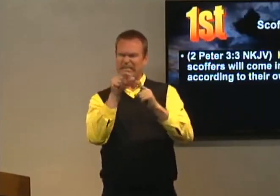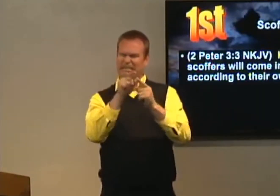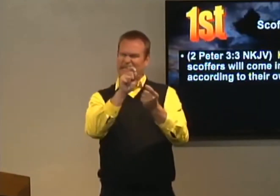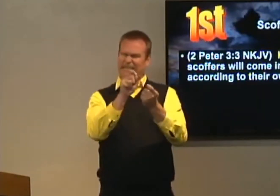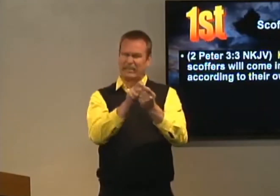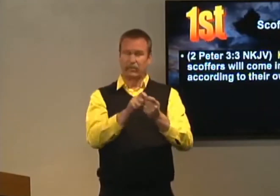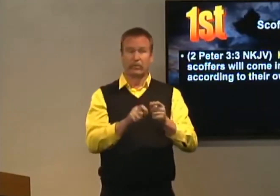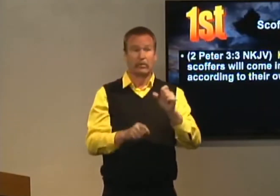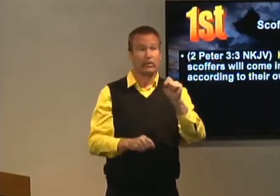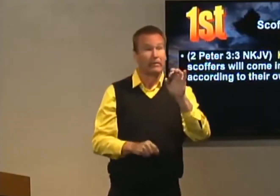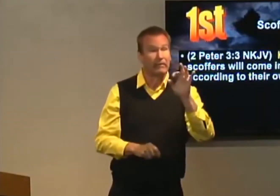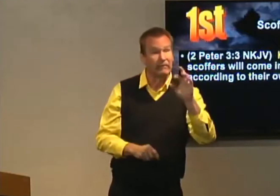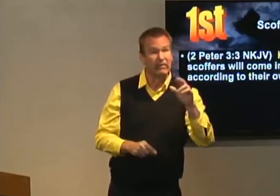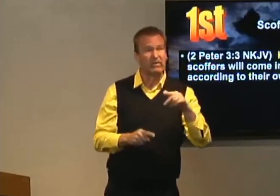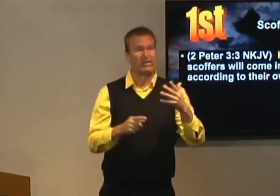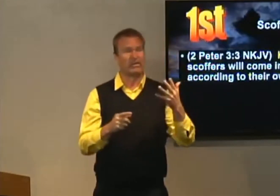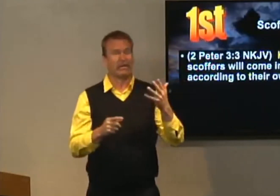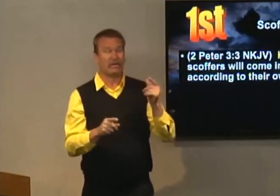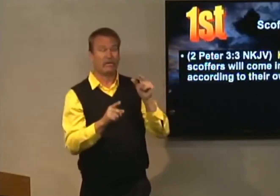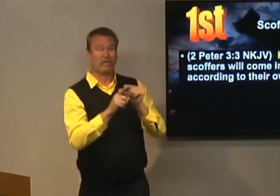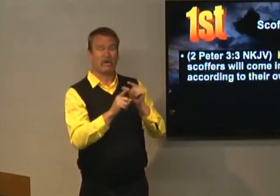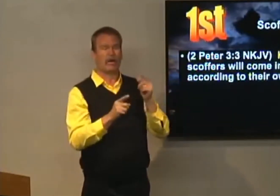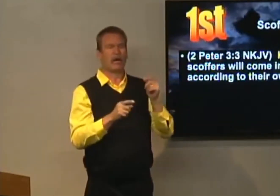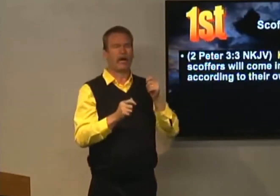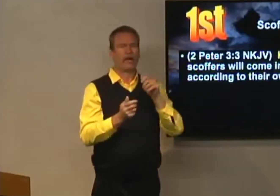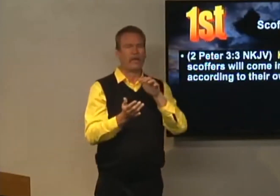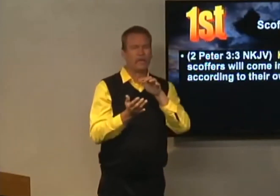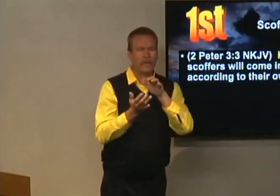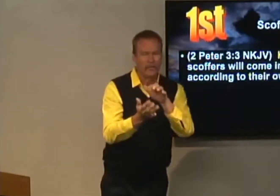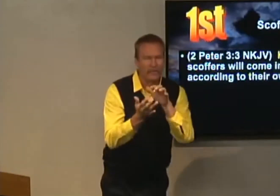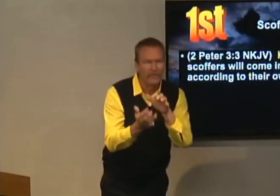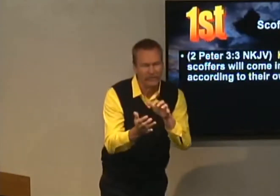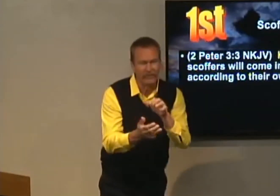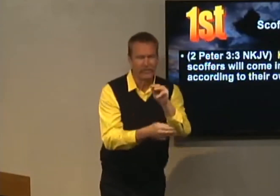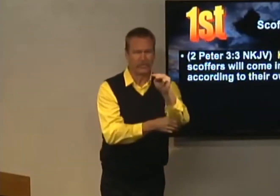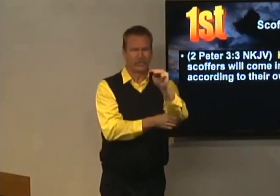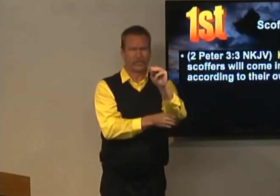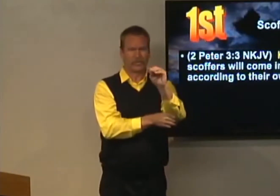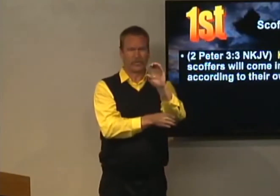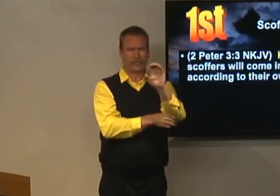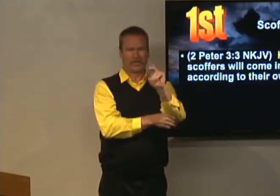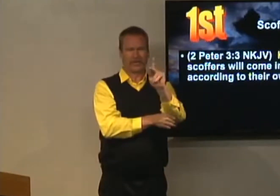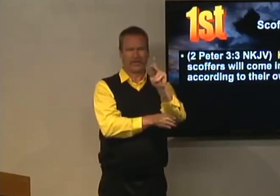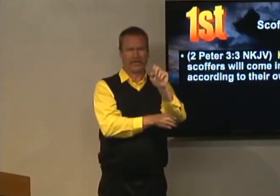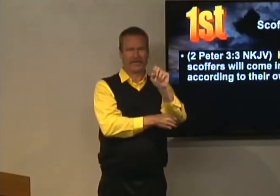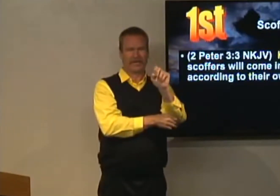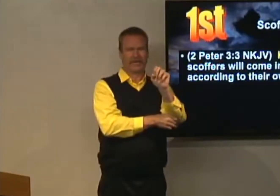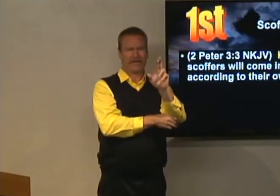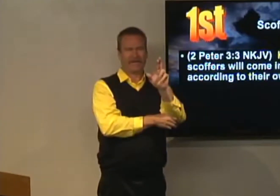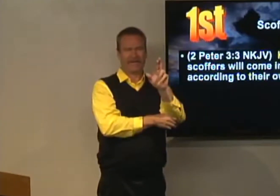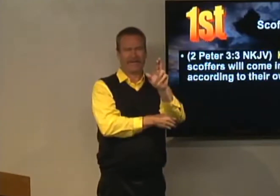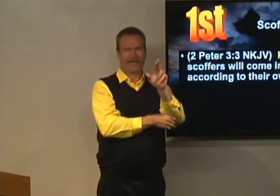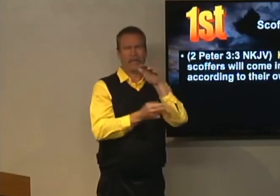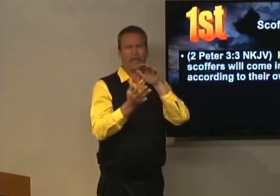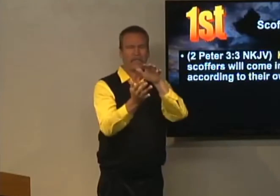used one time in the New Testament, only once. But it's people who are